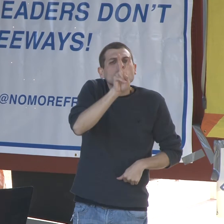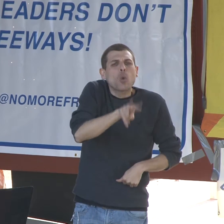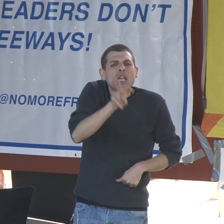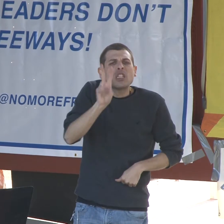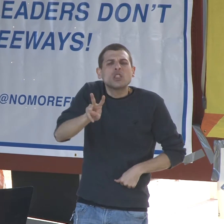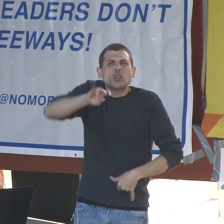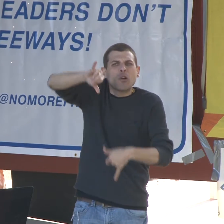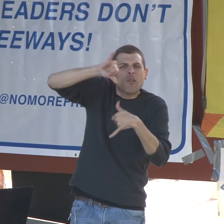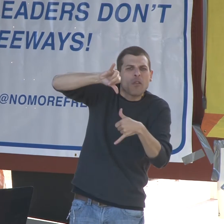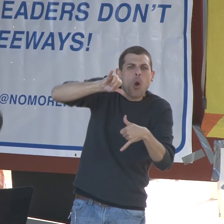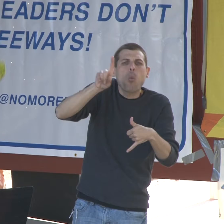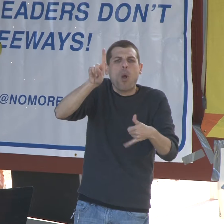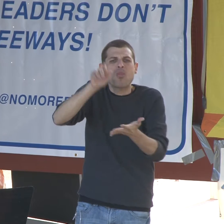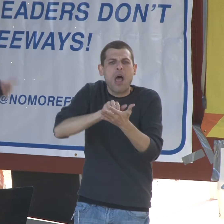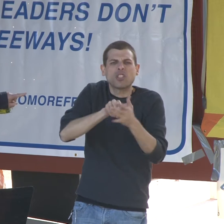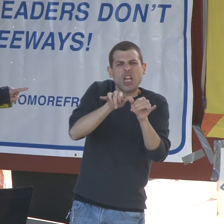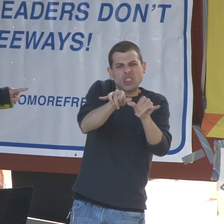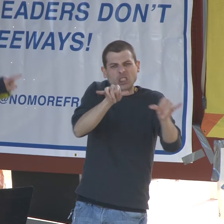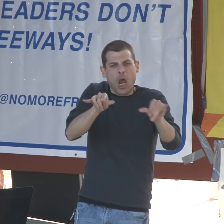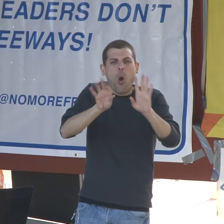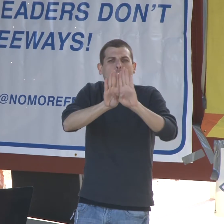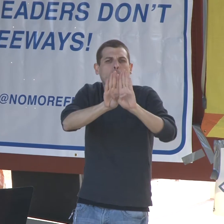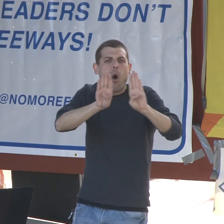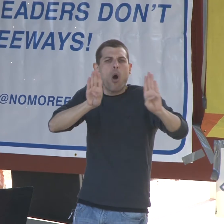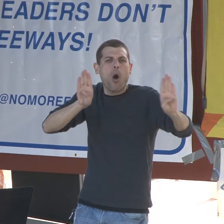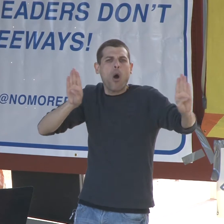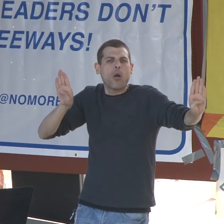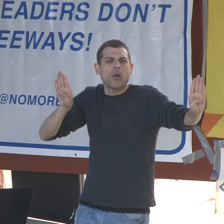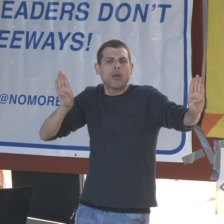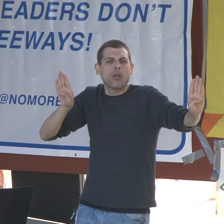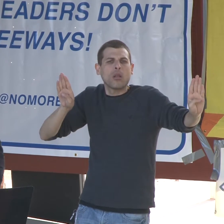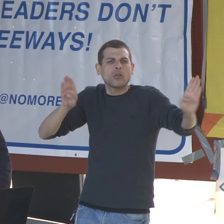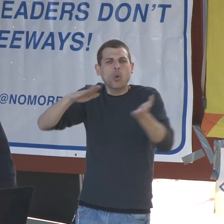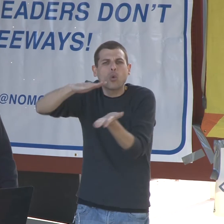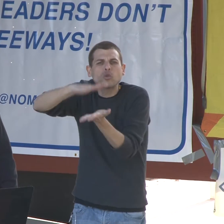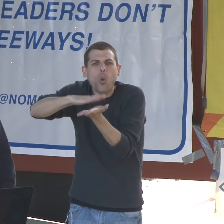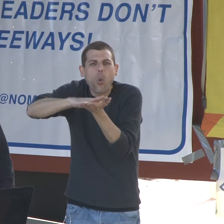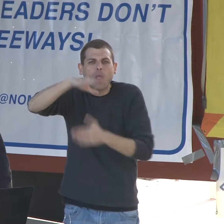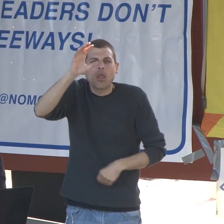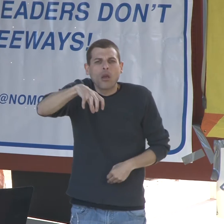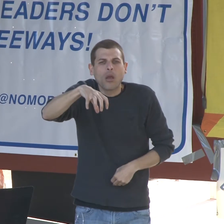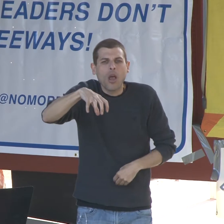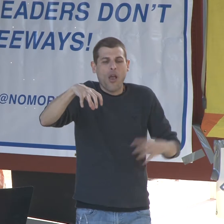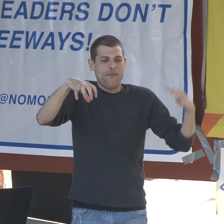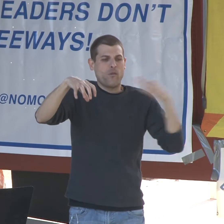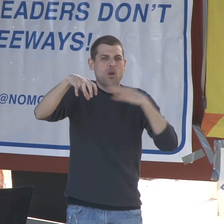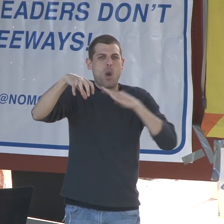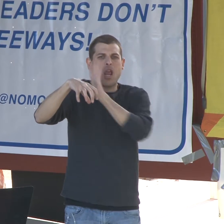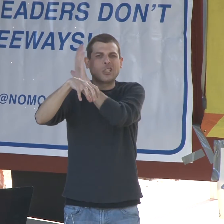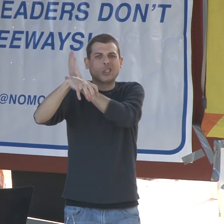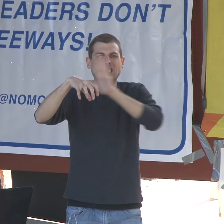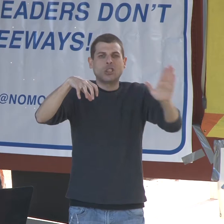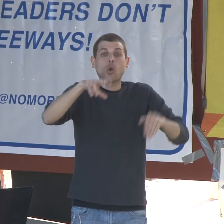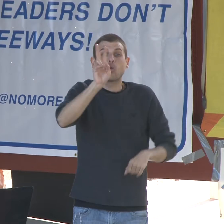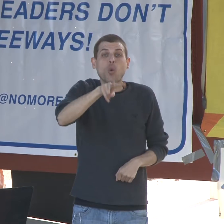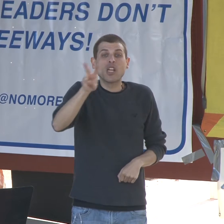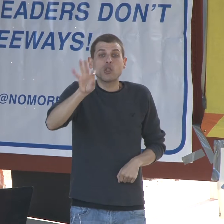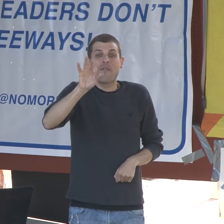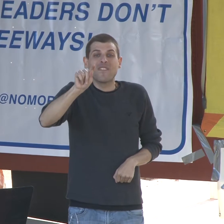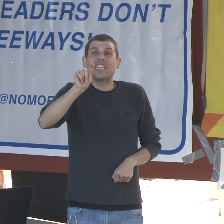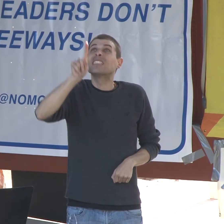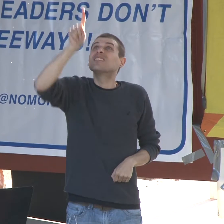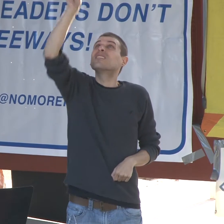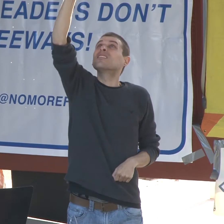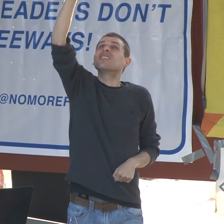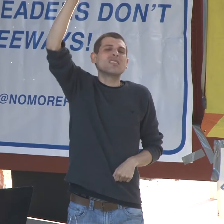22-foot-high sound walls between the school and the freeway. And to give you an idea how tall that is, 22 feet is taller